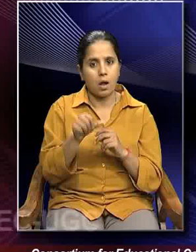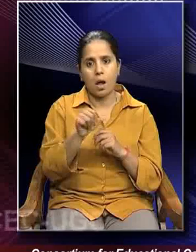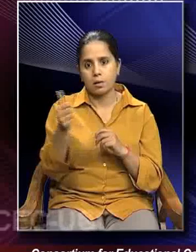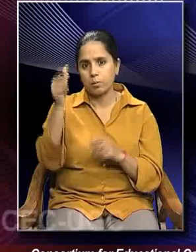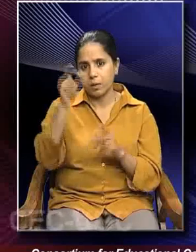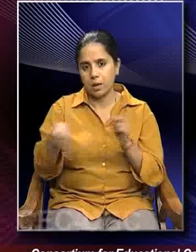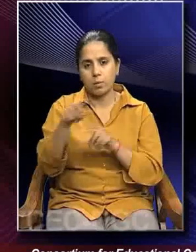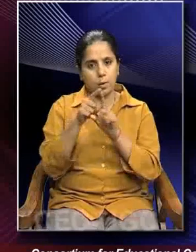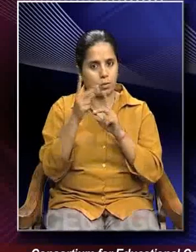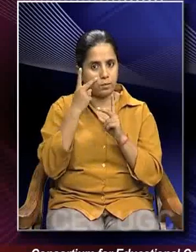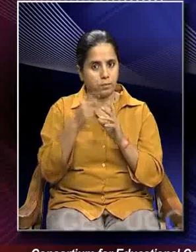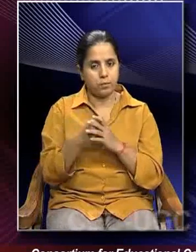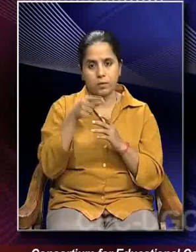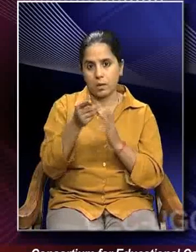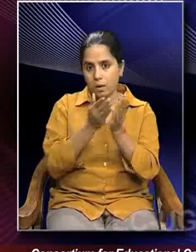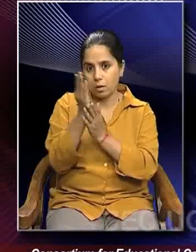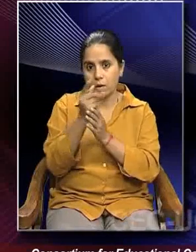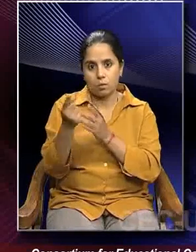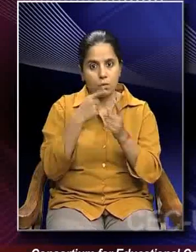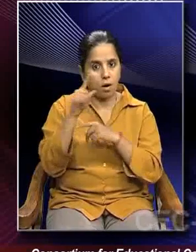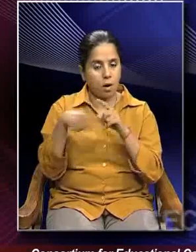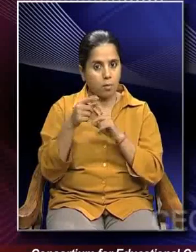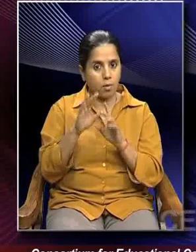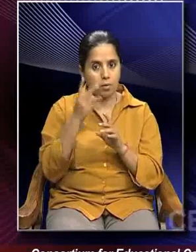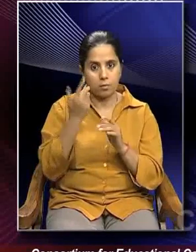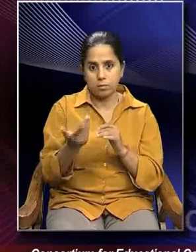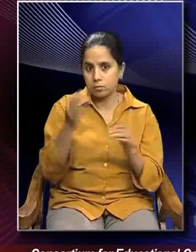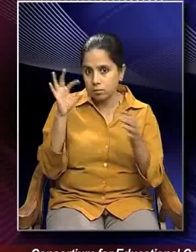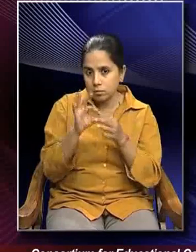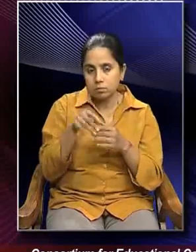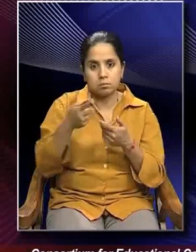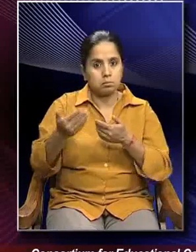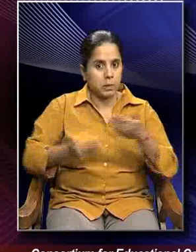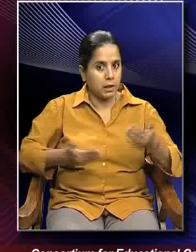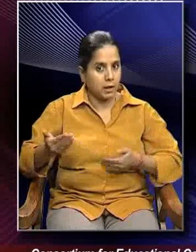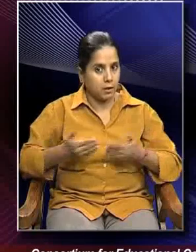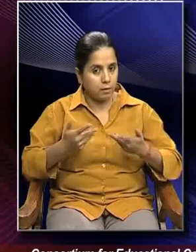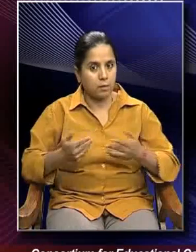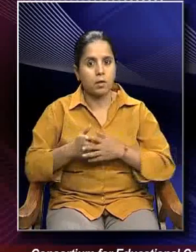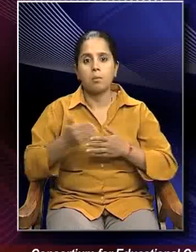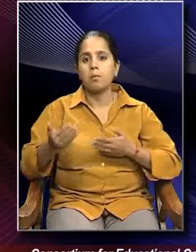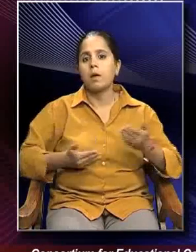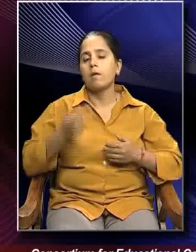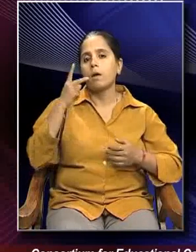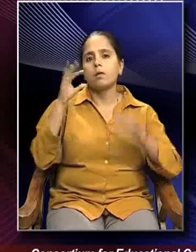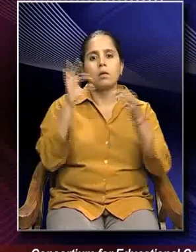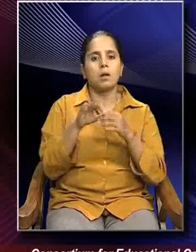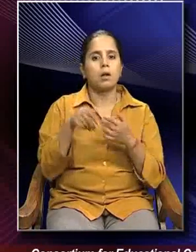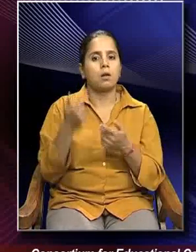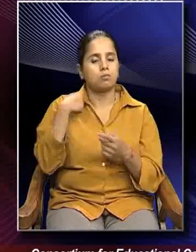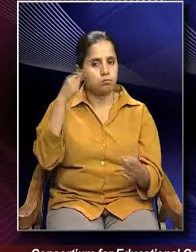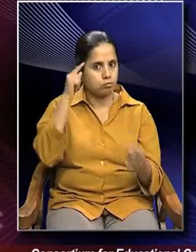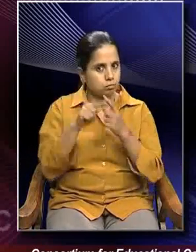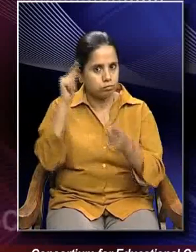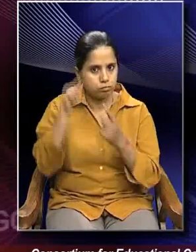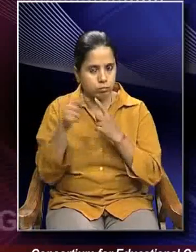So these are types that he is talking about: associative behavior, behavior based on mutual